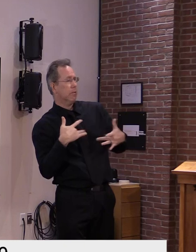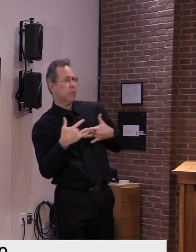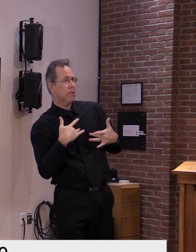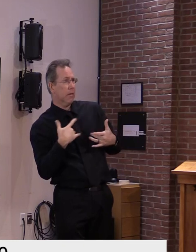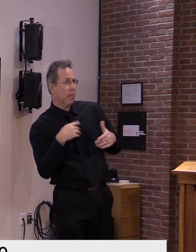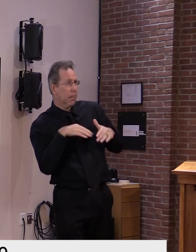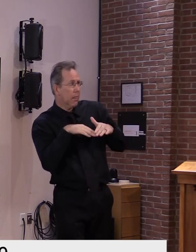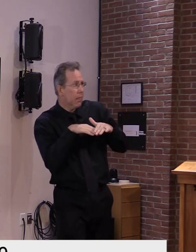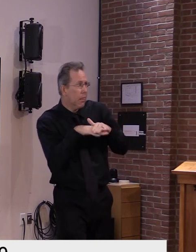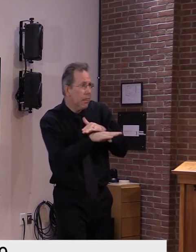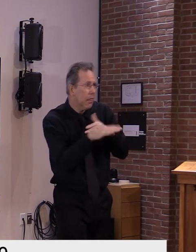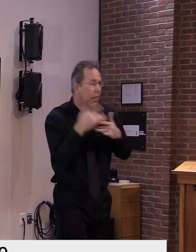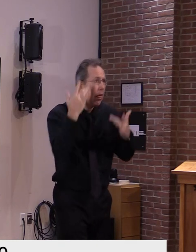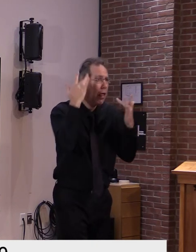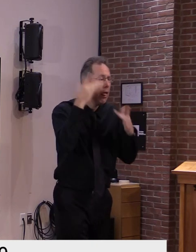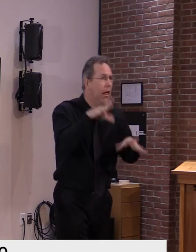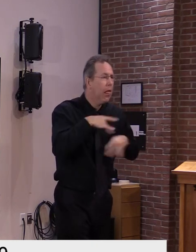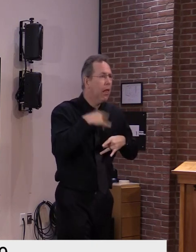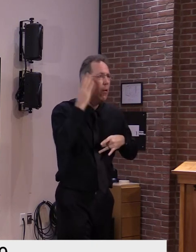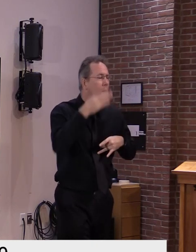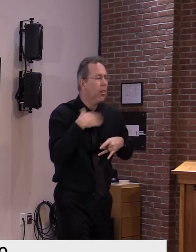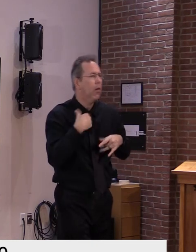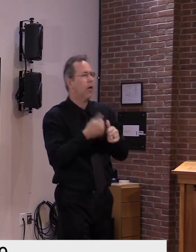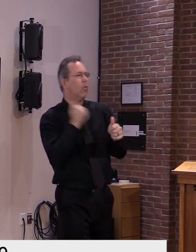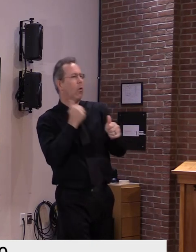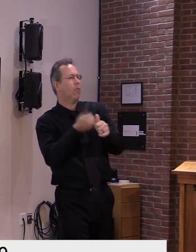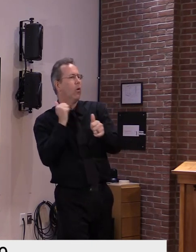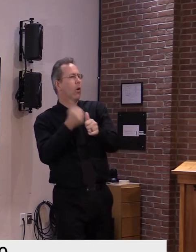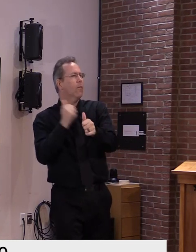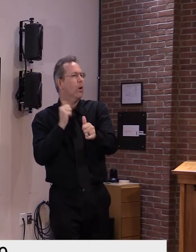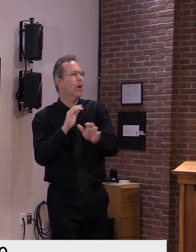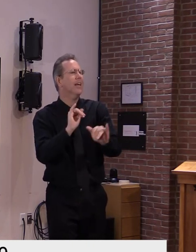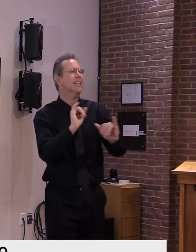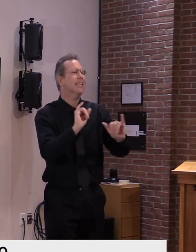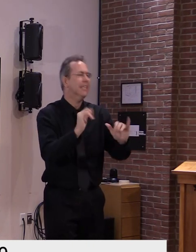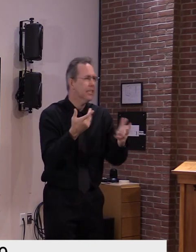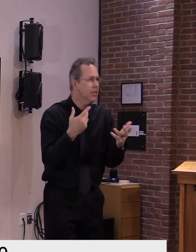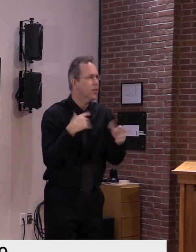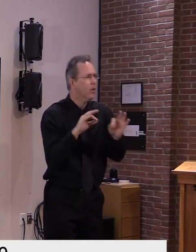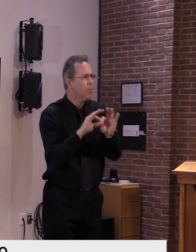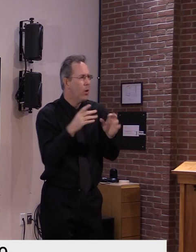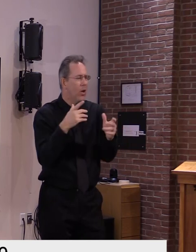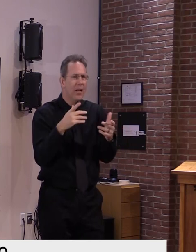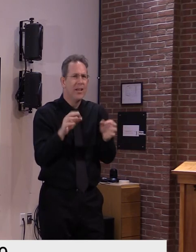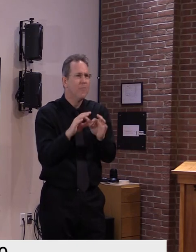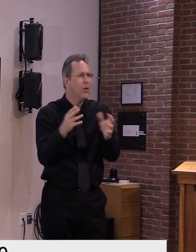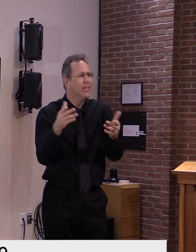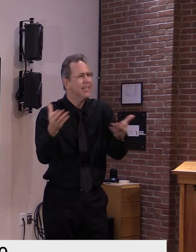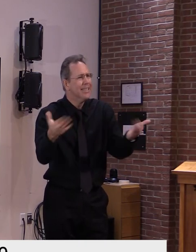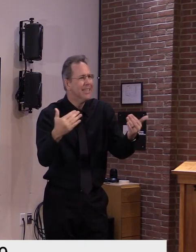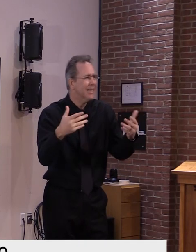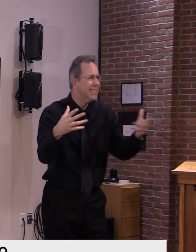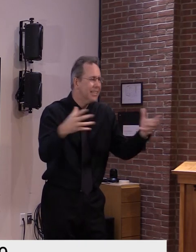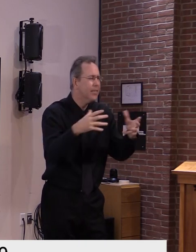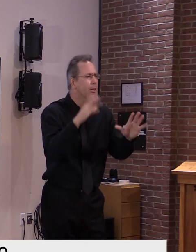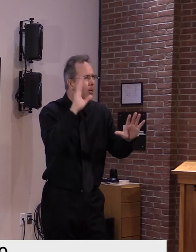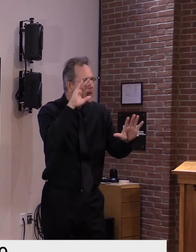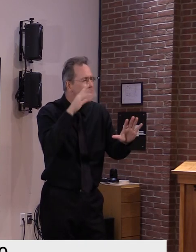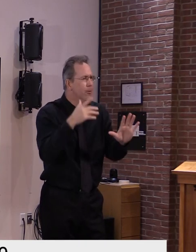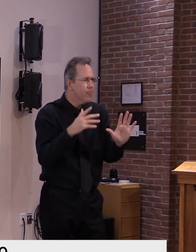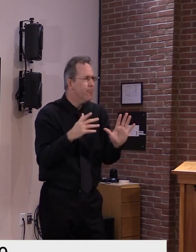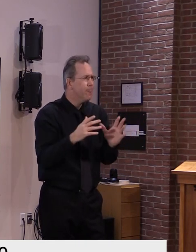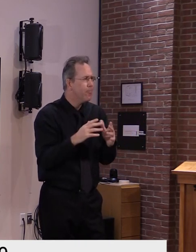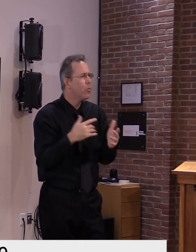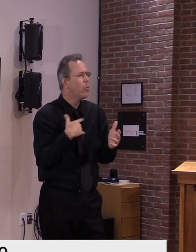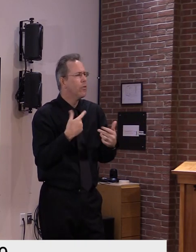encourage that you be aware of your surroundings, what you're getting yourself into. But we put into place